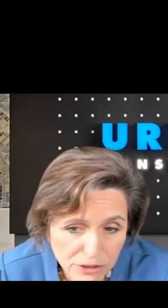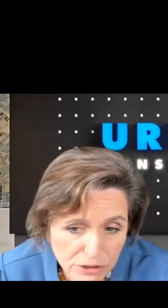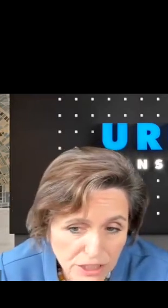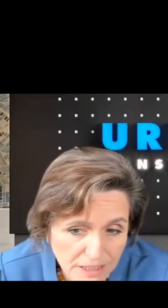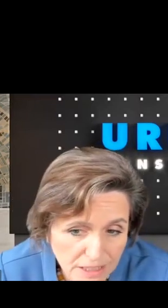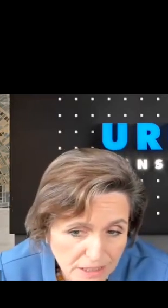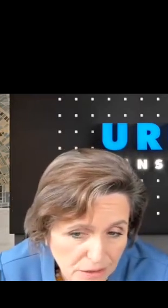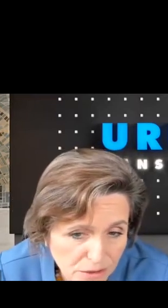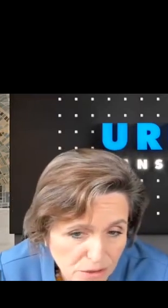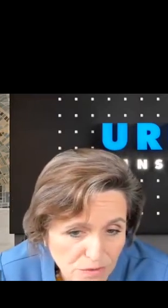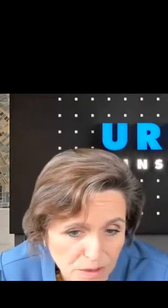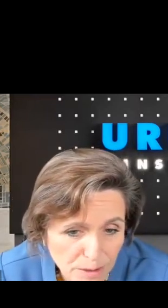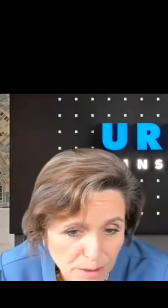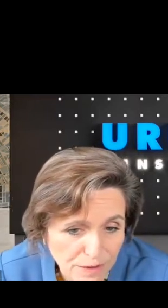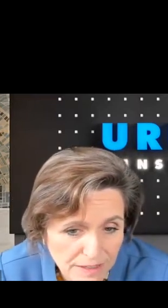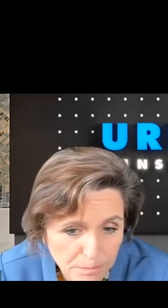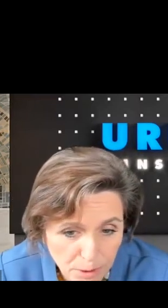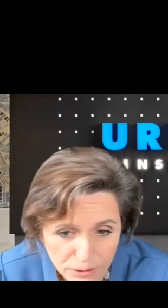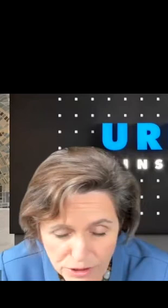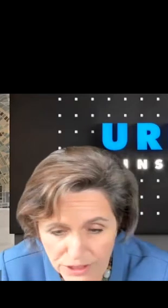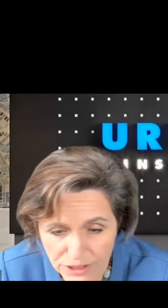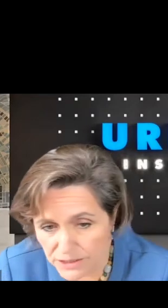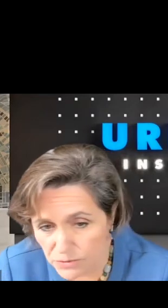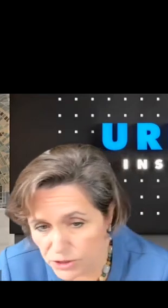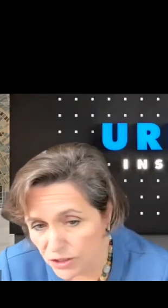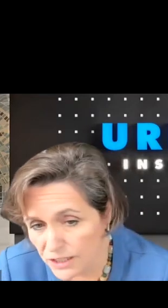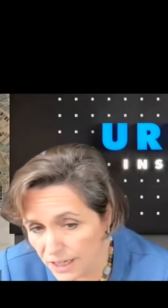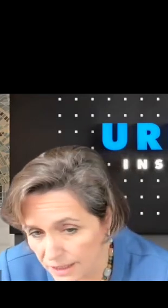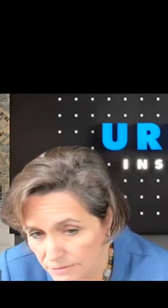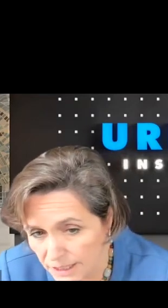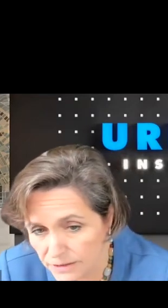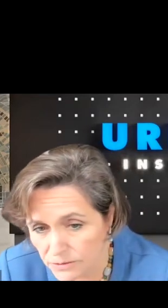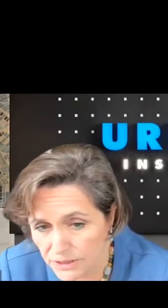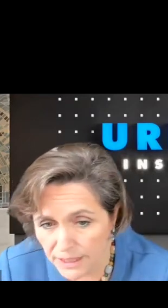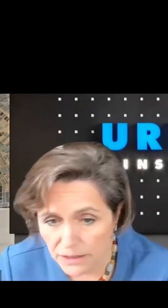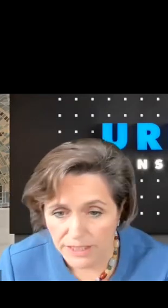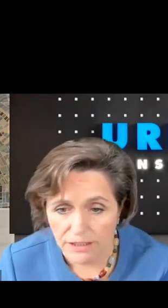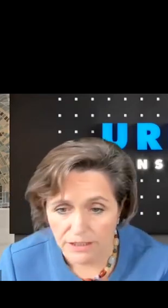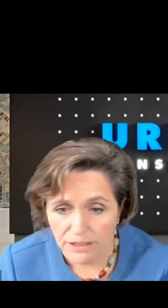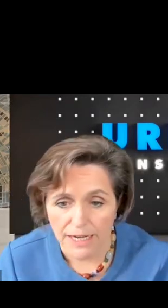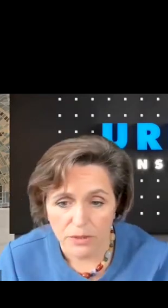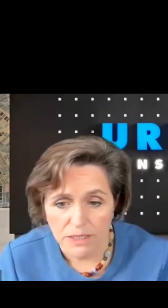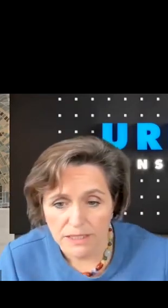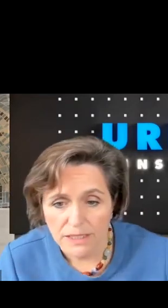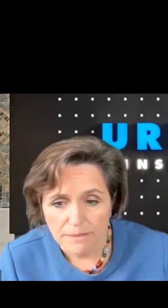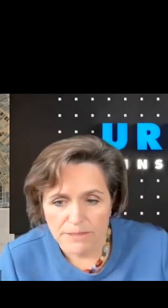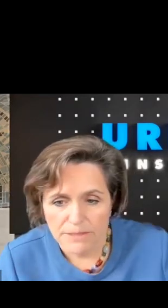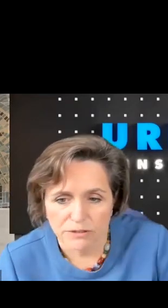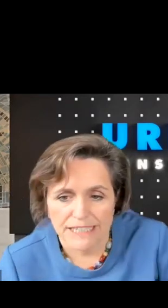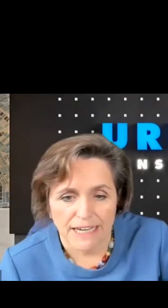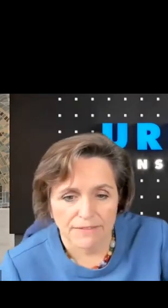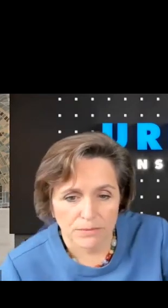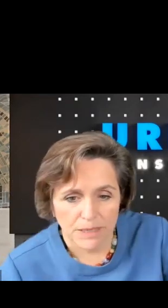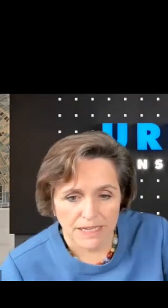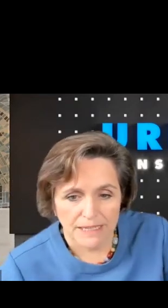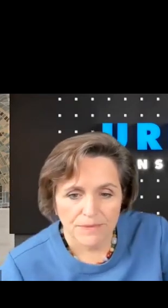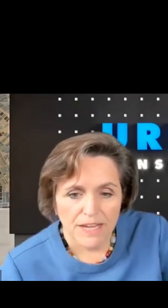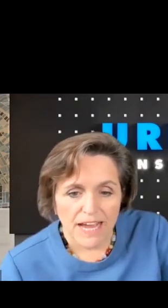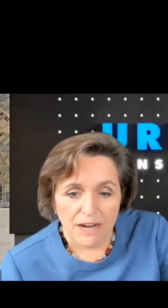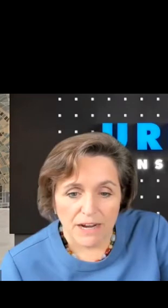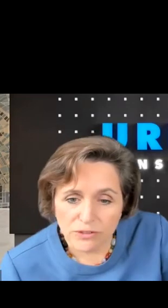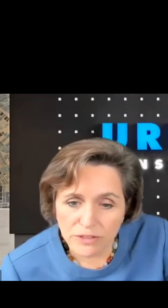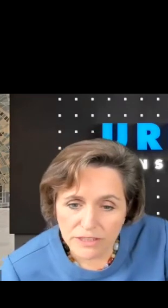see research conducted also from our 5 partner states, which are Colorado, Delaware, Iowa, Missouri, and